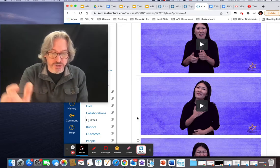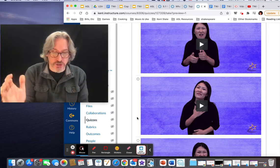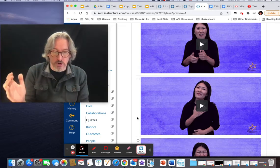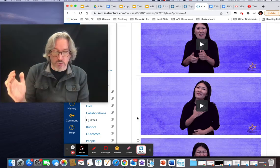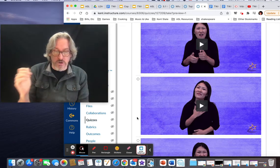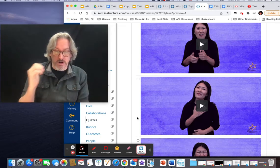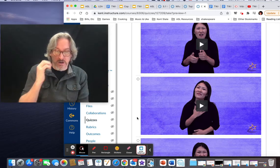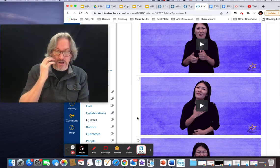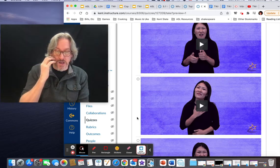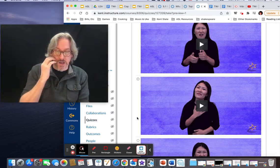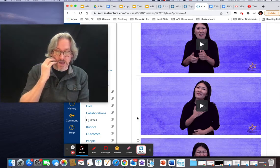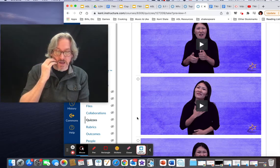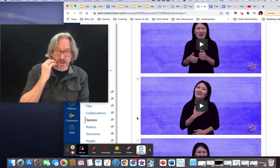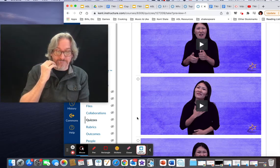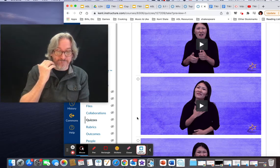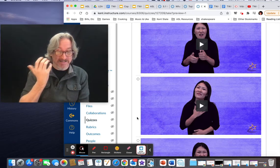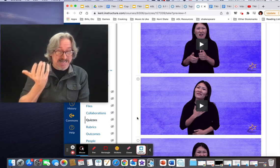So